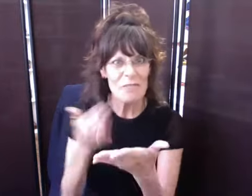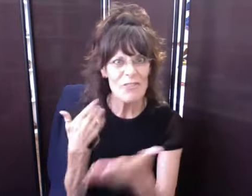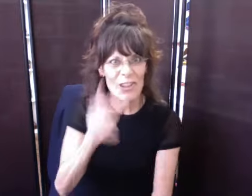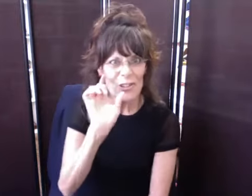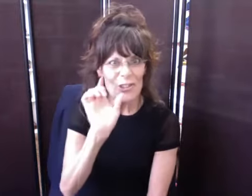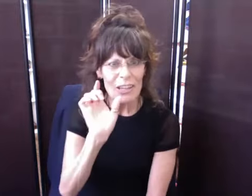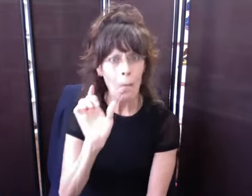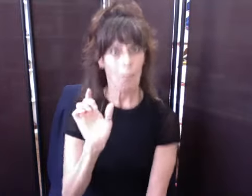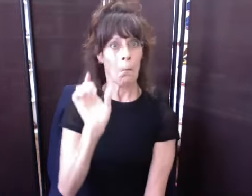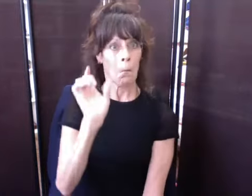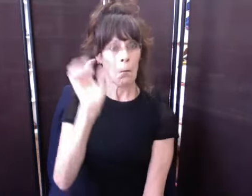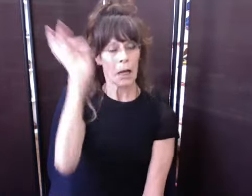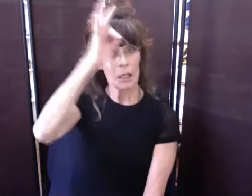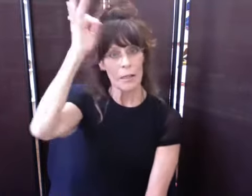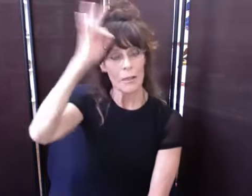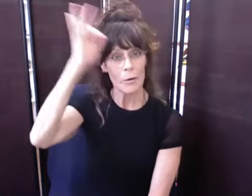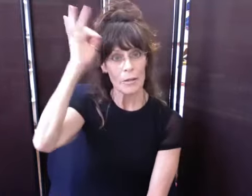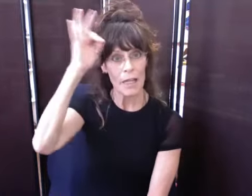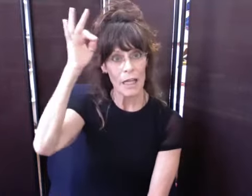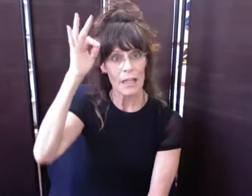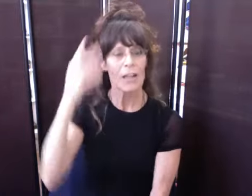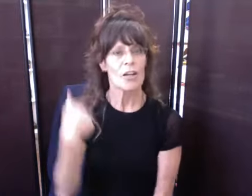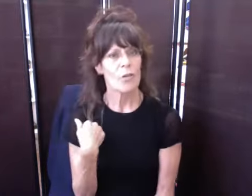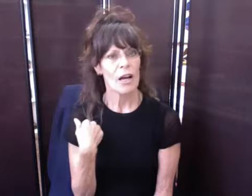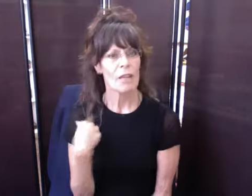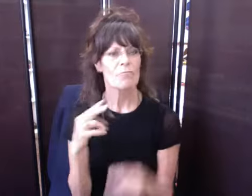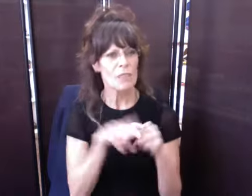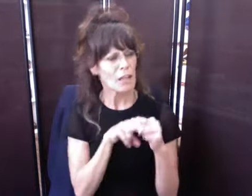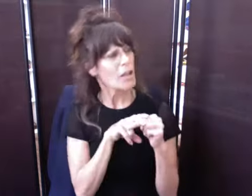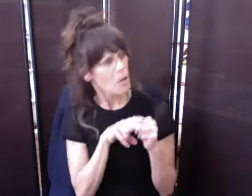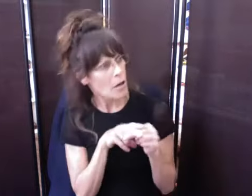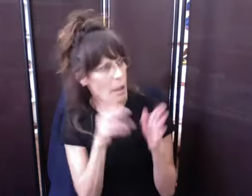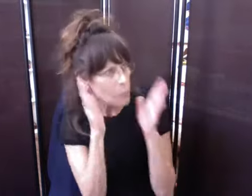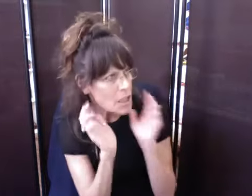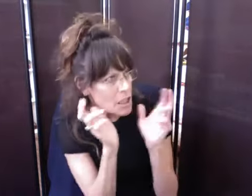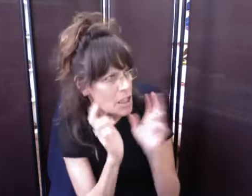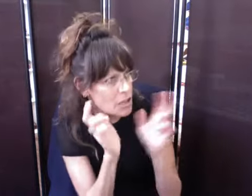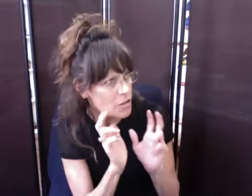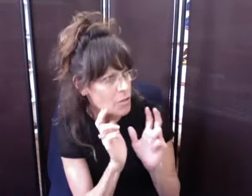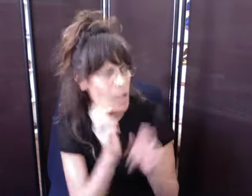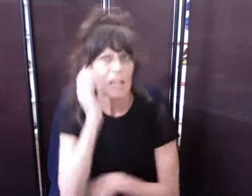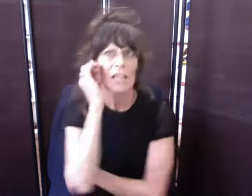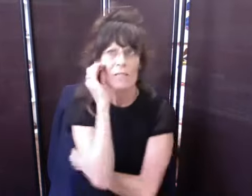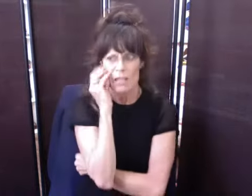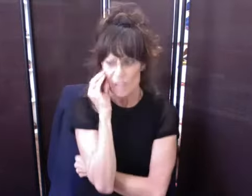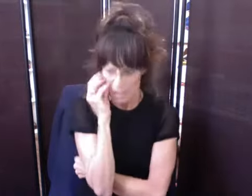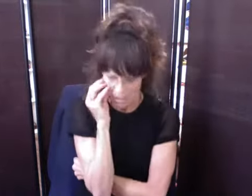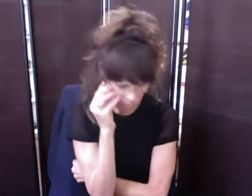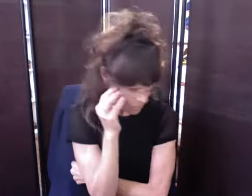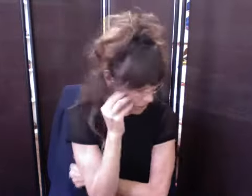either. And so as I'm sitting there listening to him ask me questions, and I'm sort of thinking about what were those thoughts, and